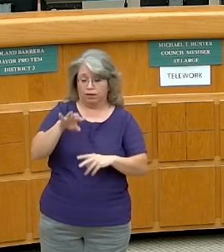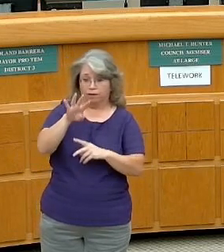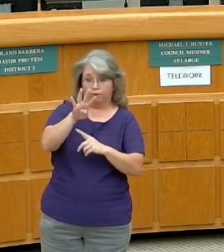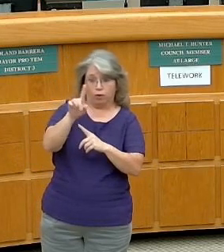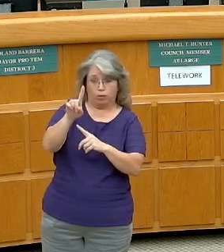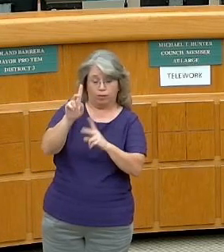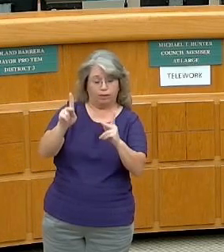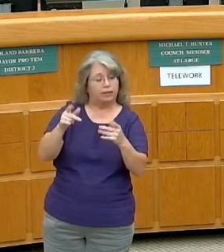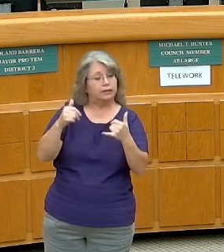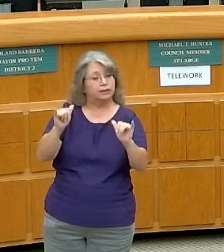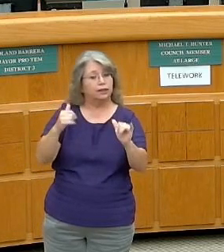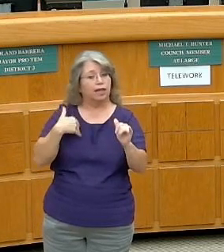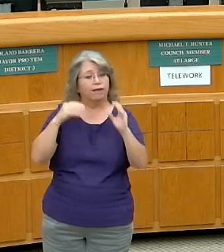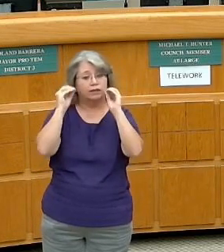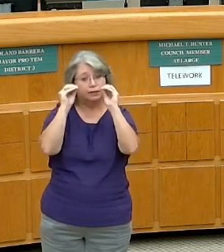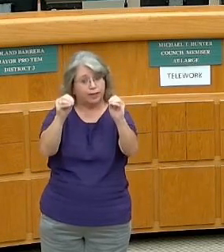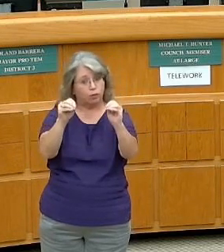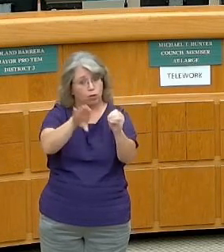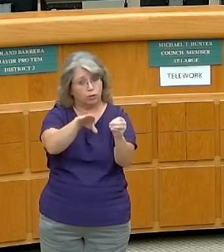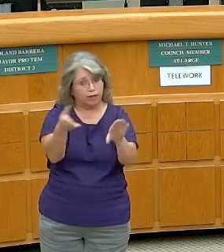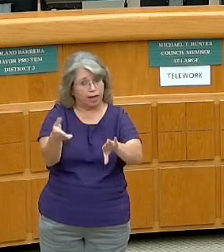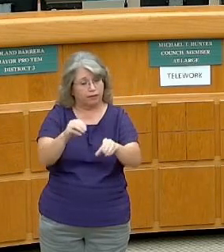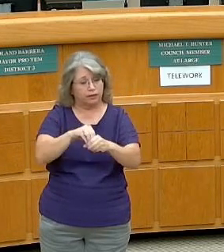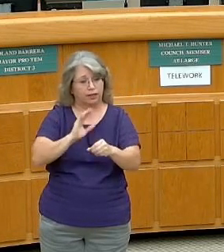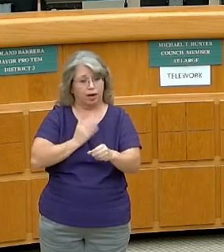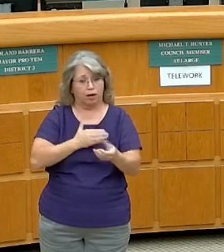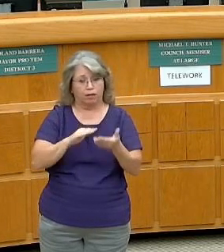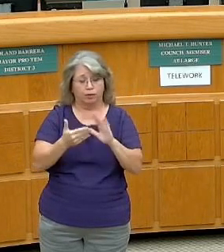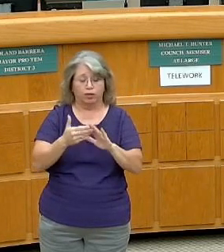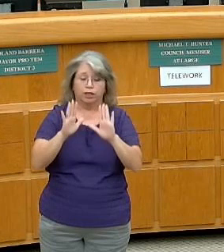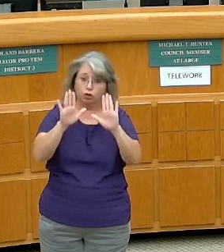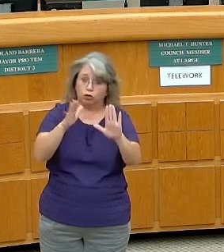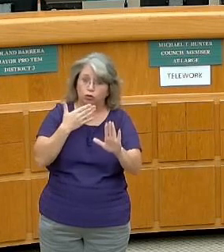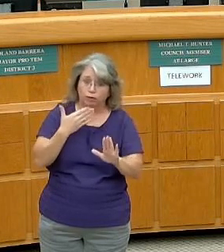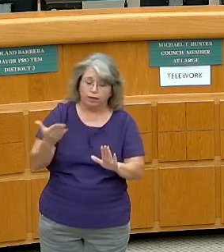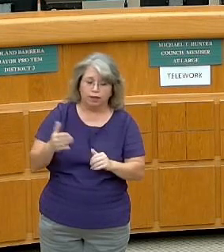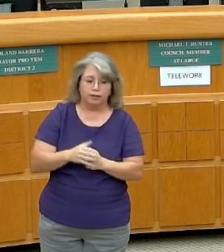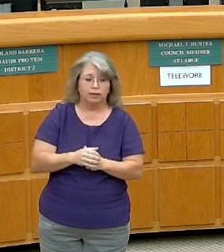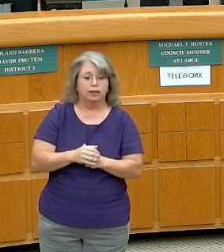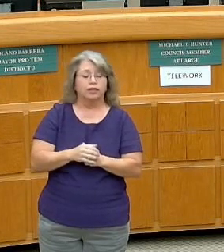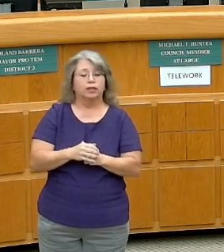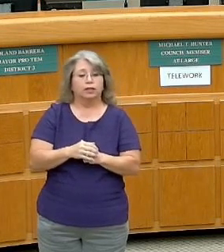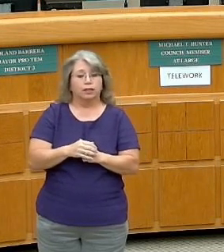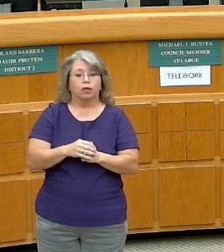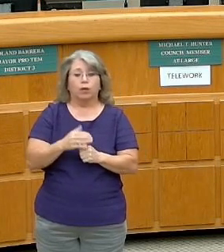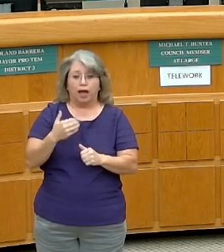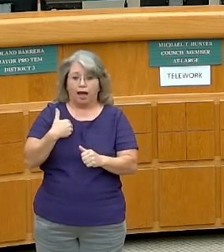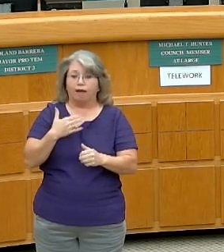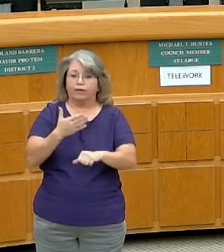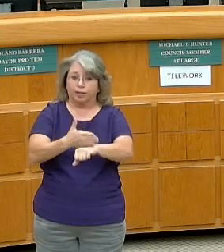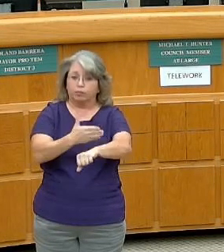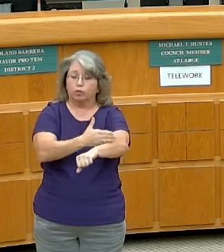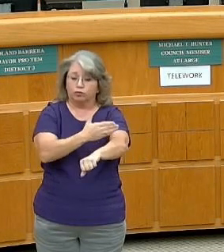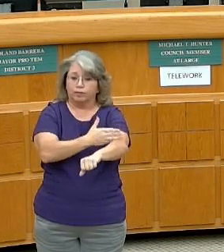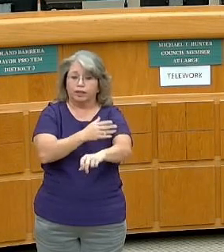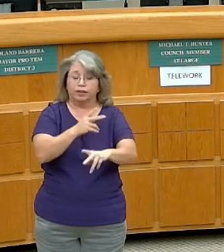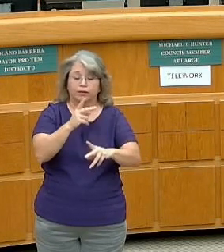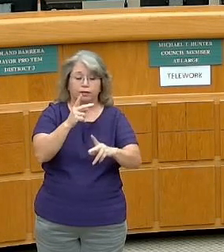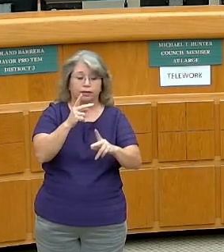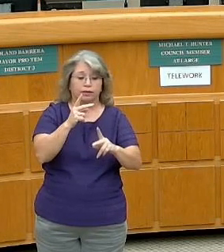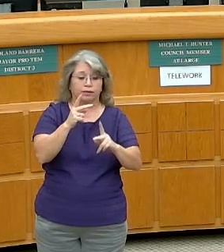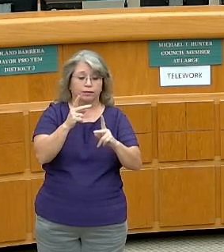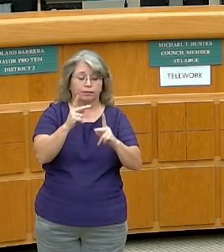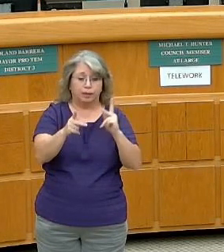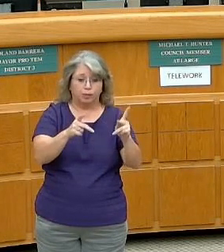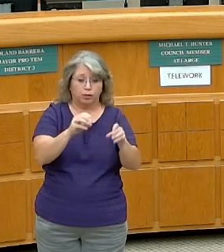no deaths in our community, which is a good thing. We do even have some improvement in the number of persons that are either hospitalized